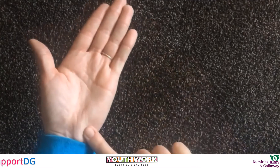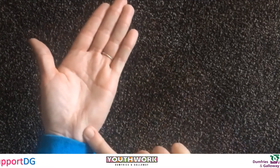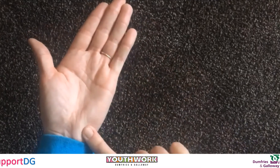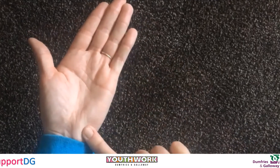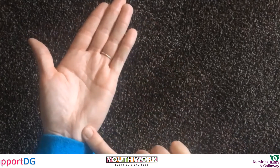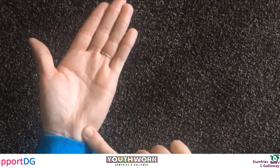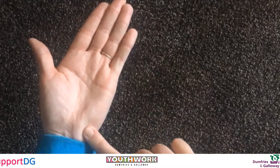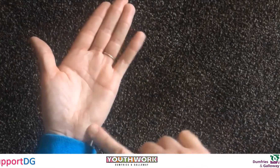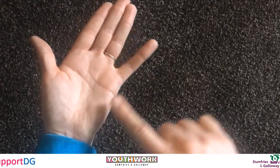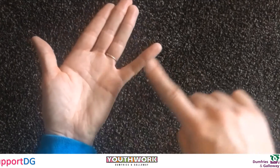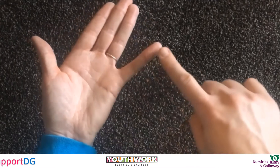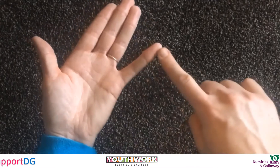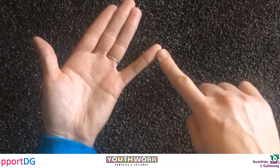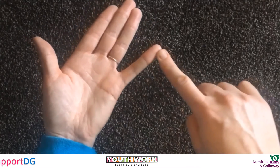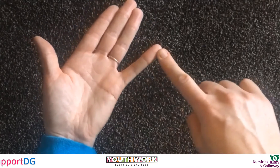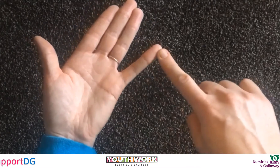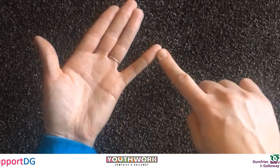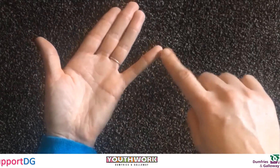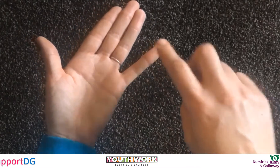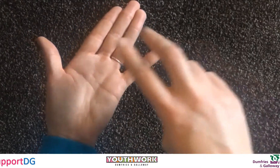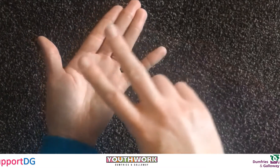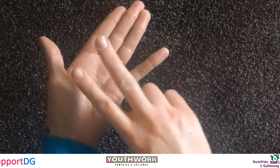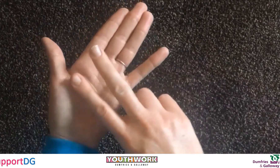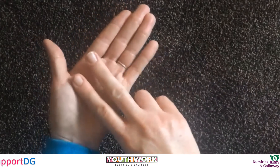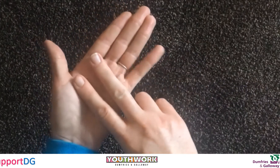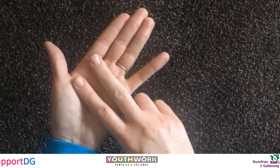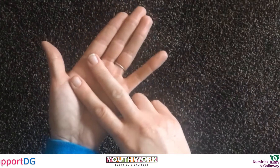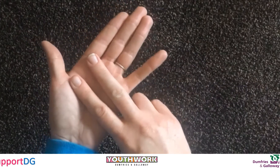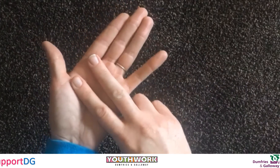T, U, V,